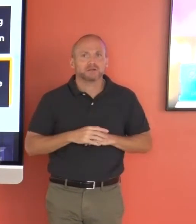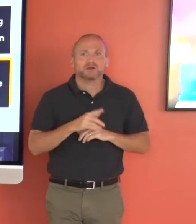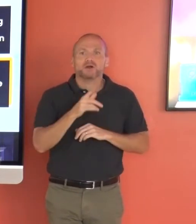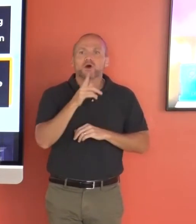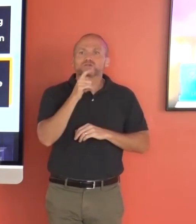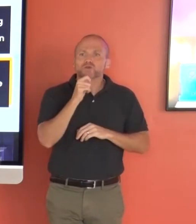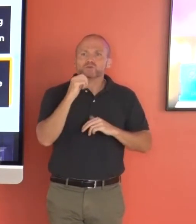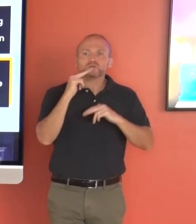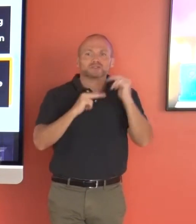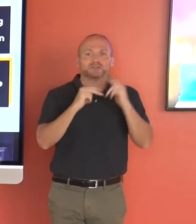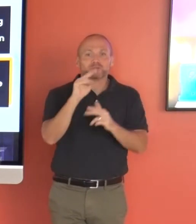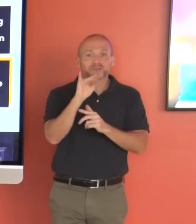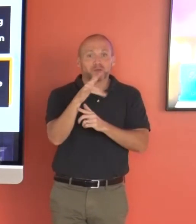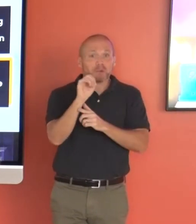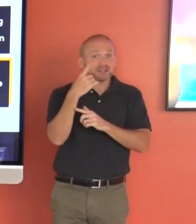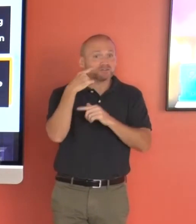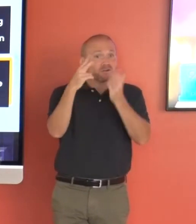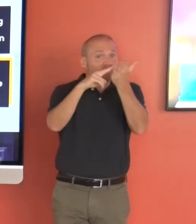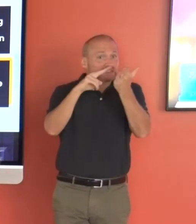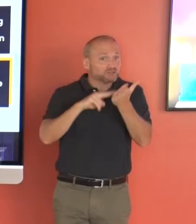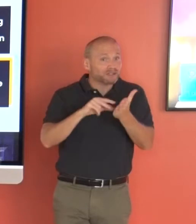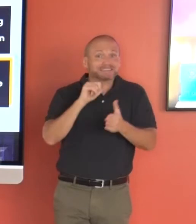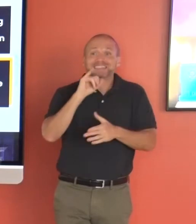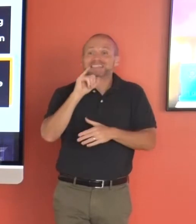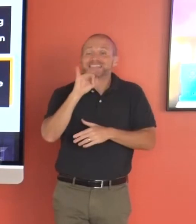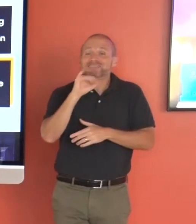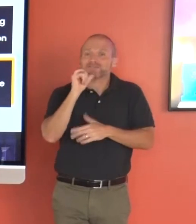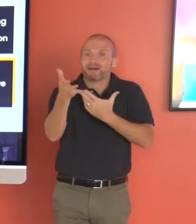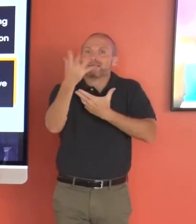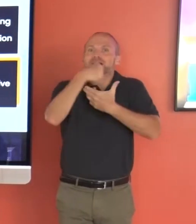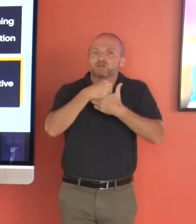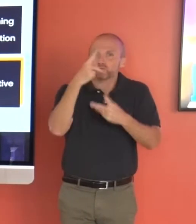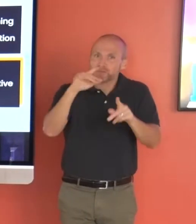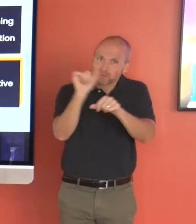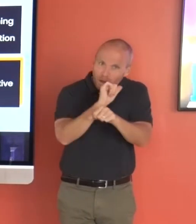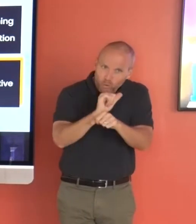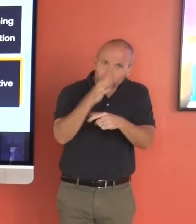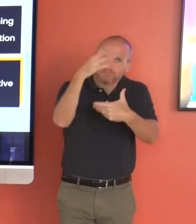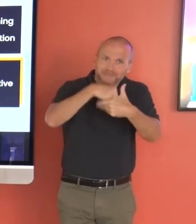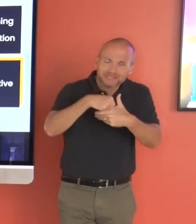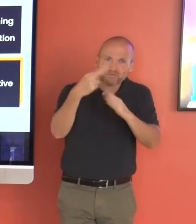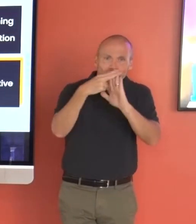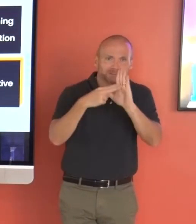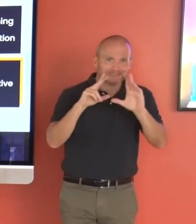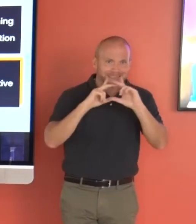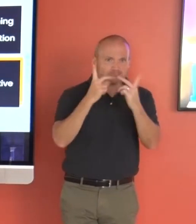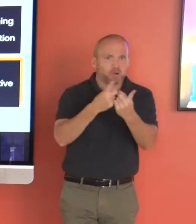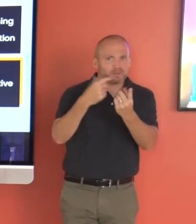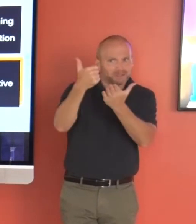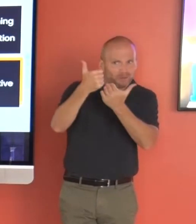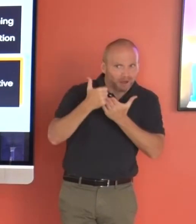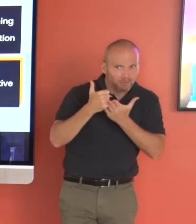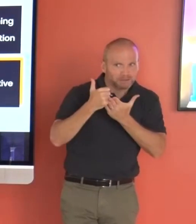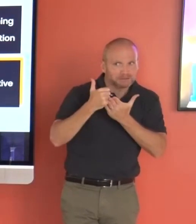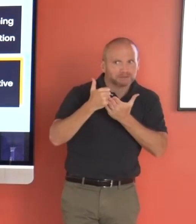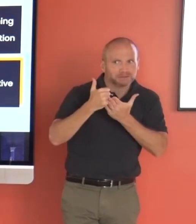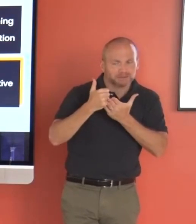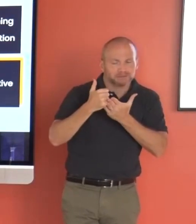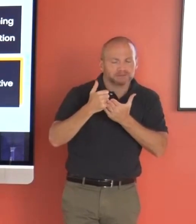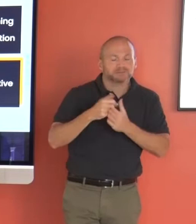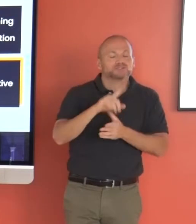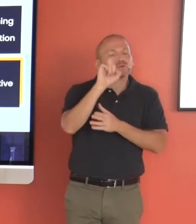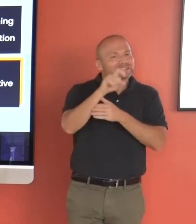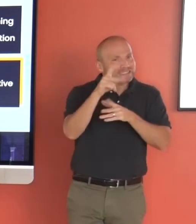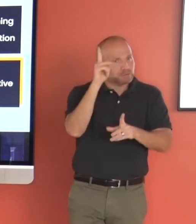for registration if we don't have registration people at the table? We need the people who are doing the work to work on